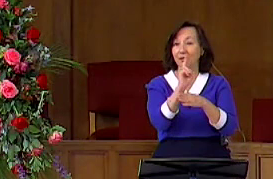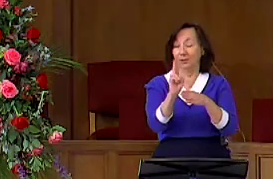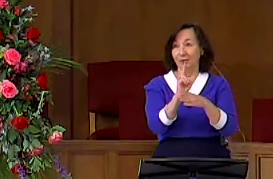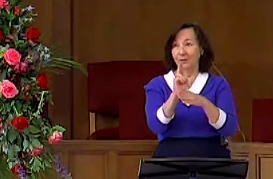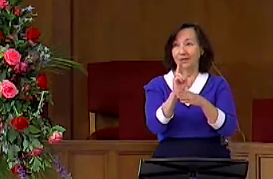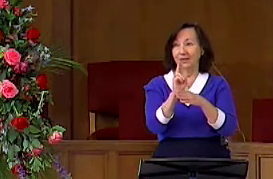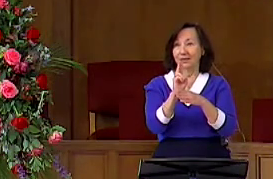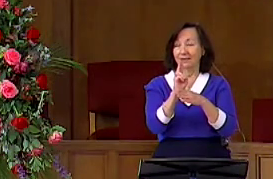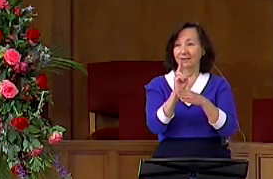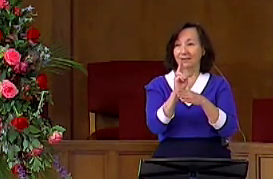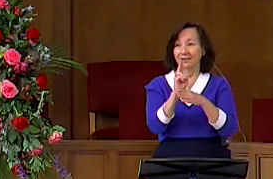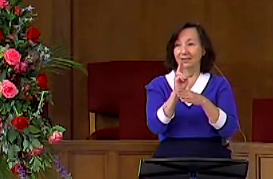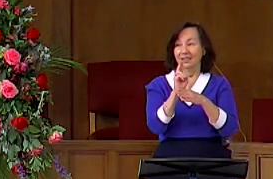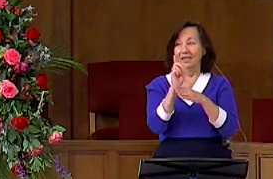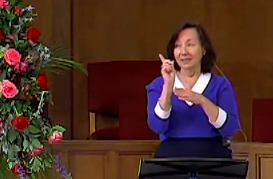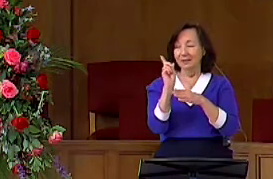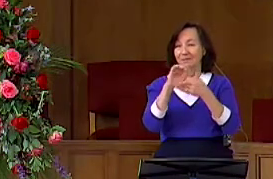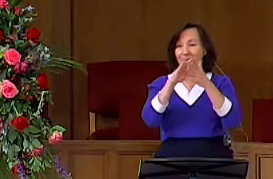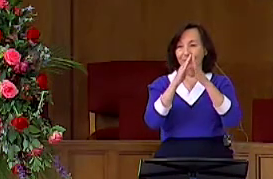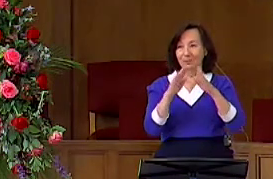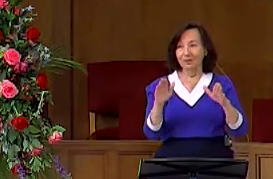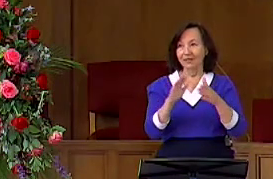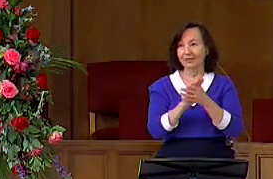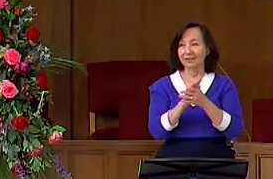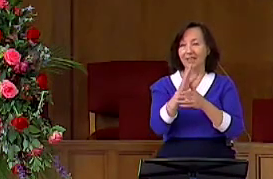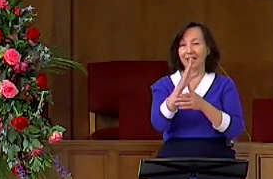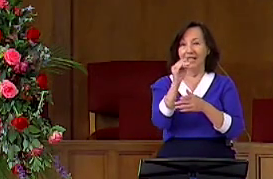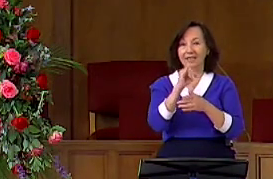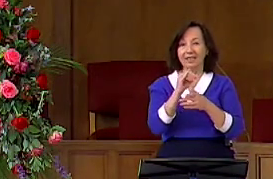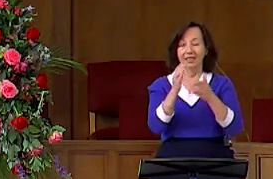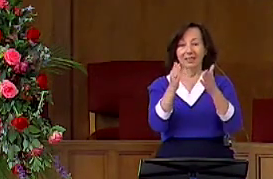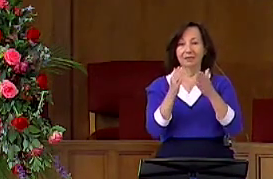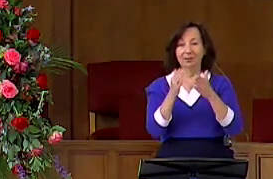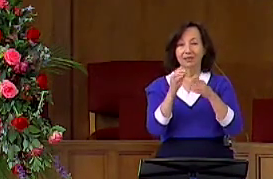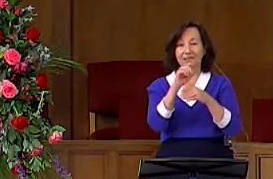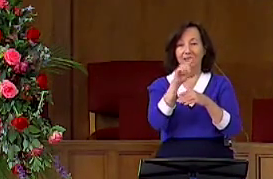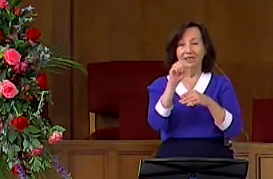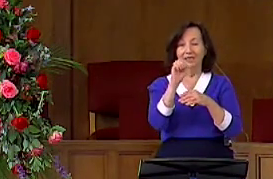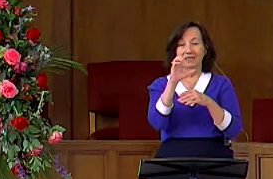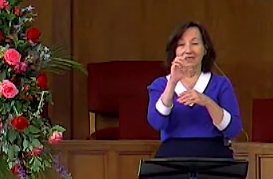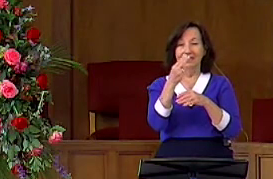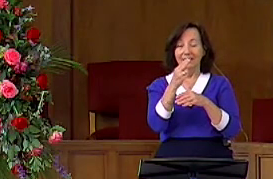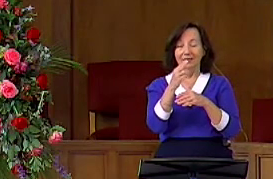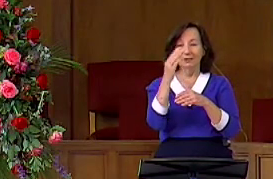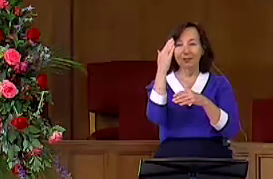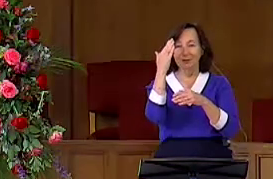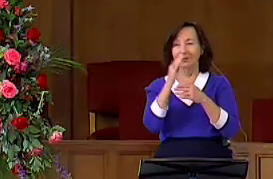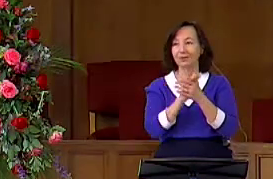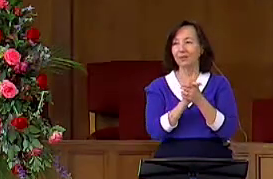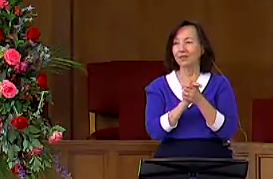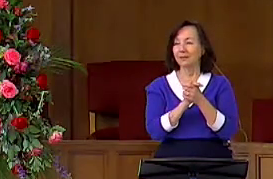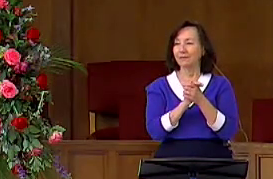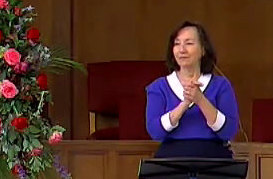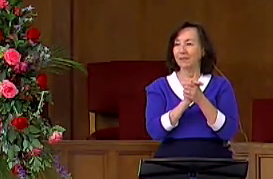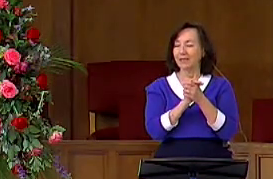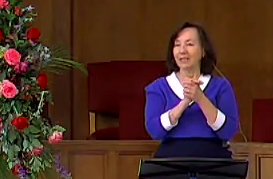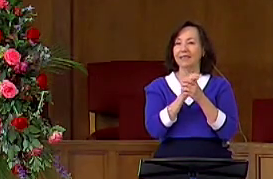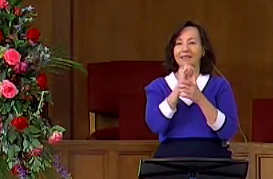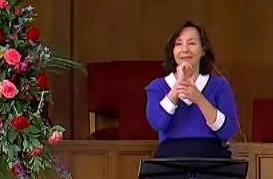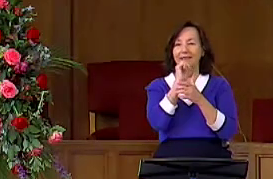to bless. And I wanted him to know, he's getting ready again. I want him to know that that's not